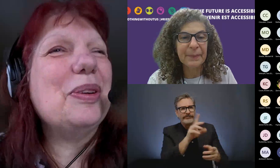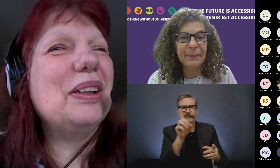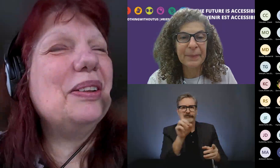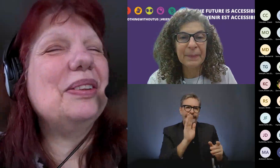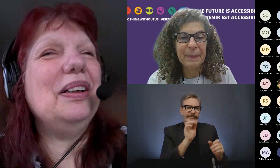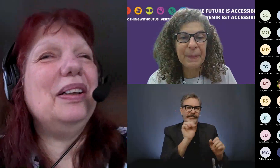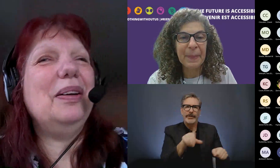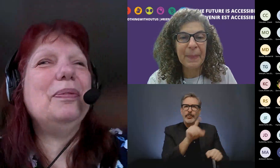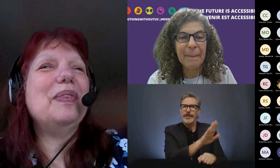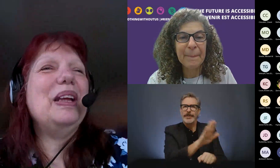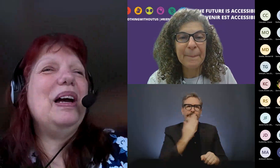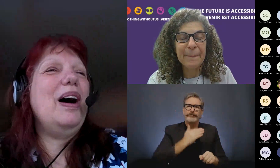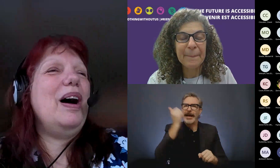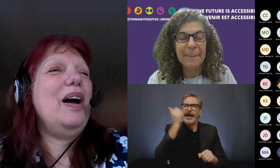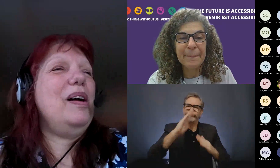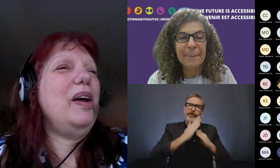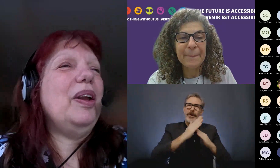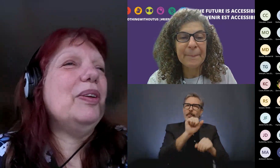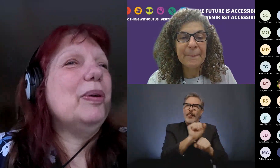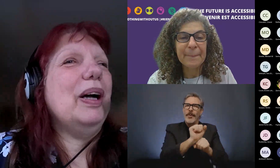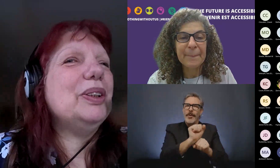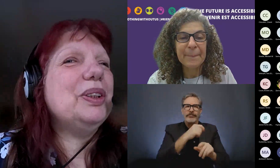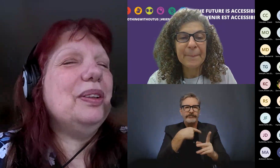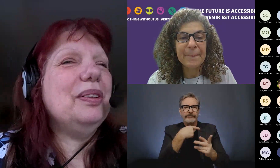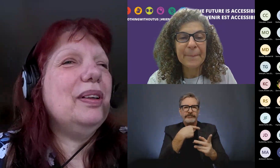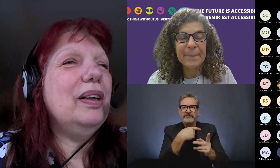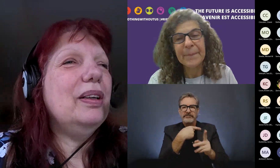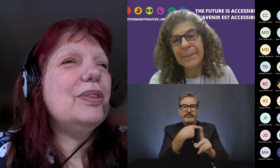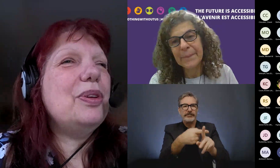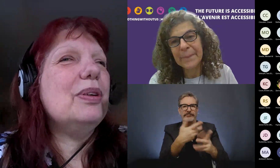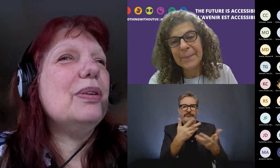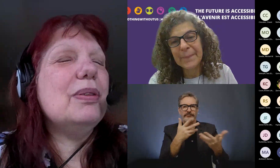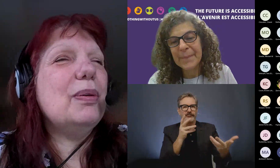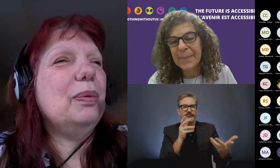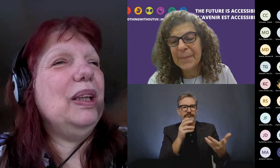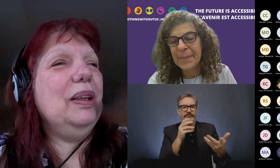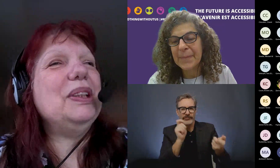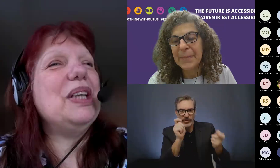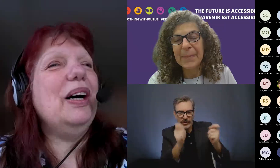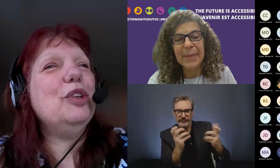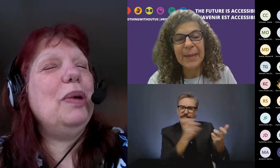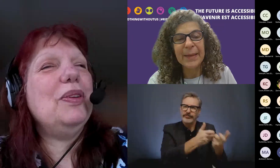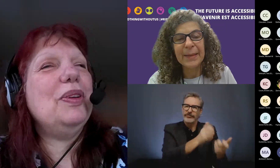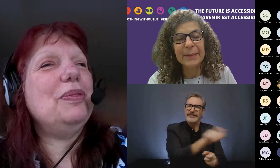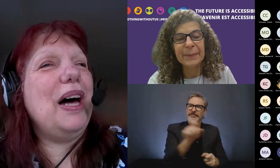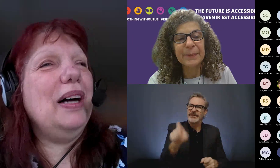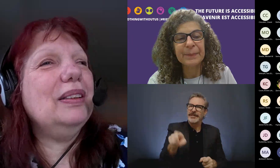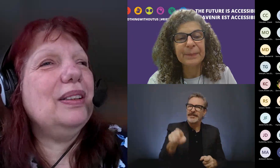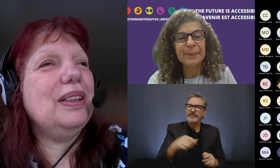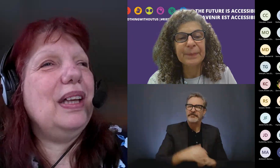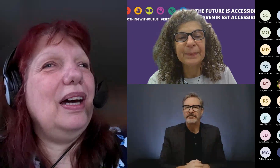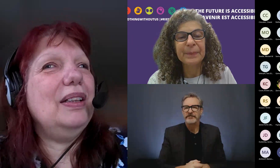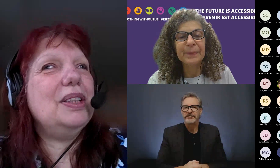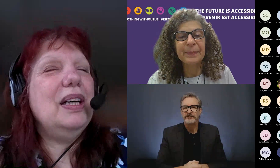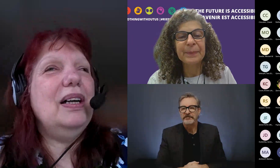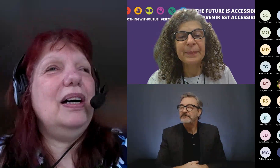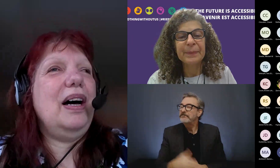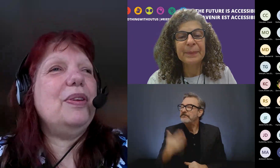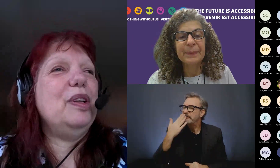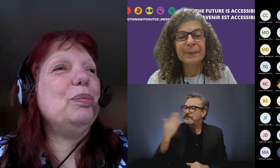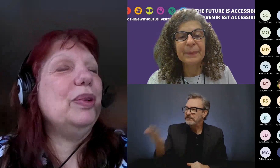Thank you. Thank you, Clara. Another question. So we talked about the fact